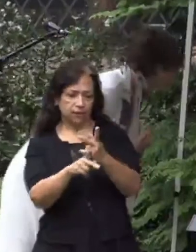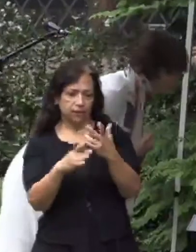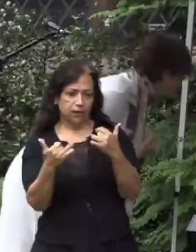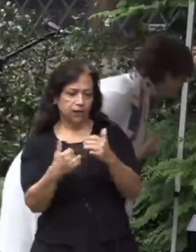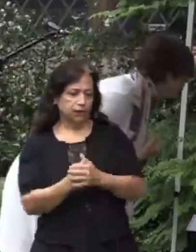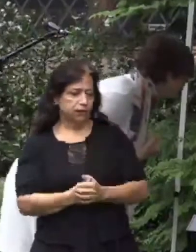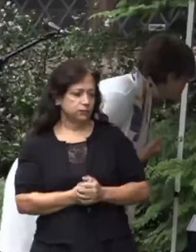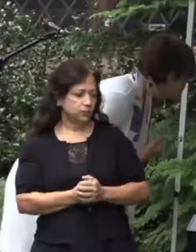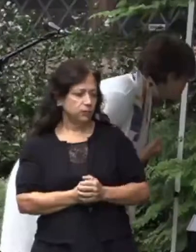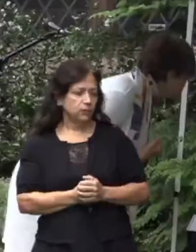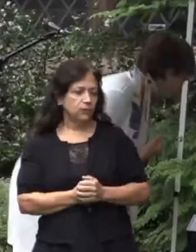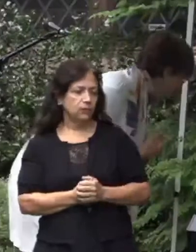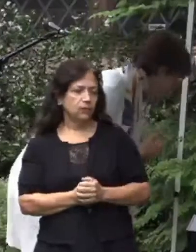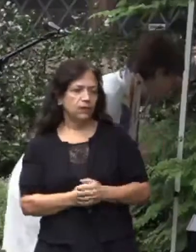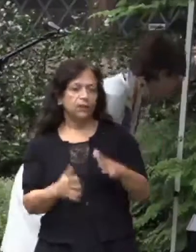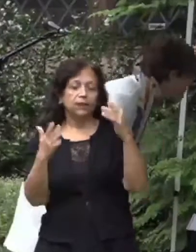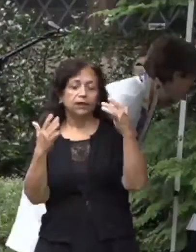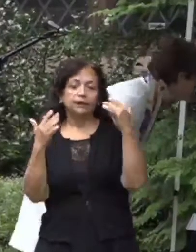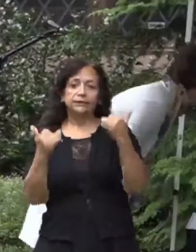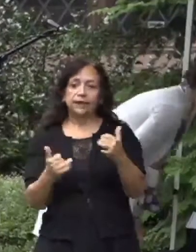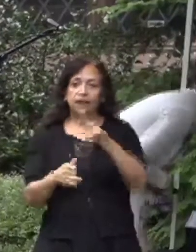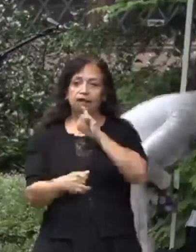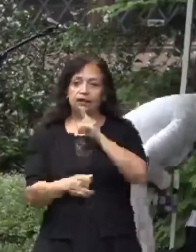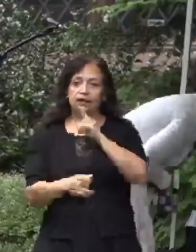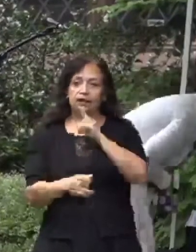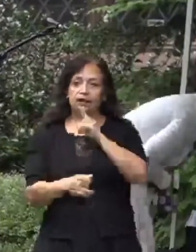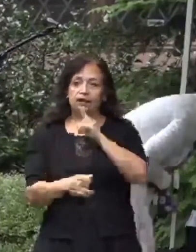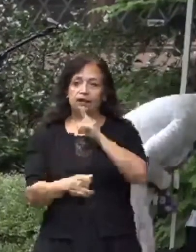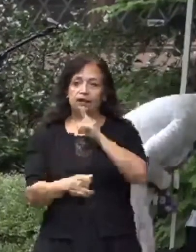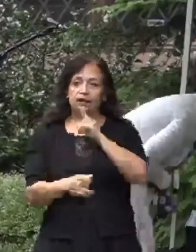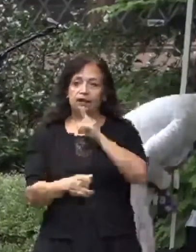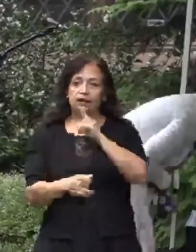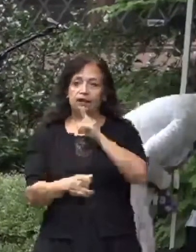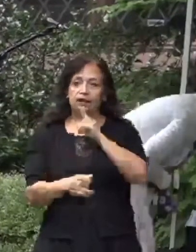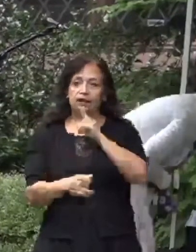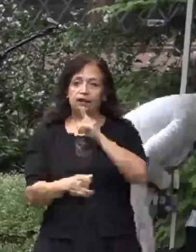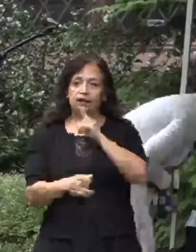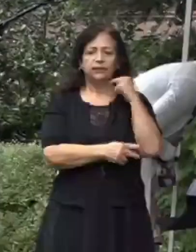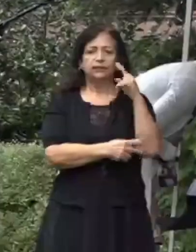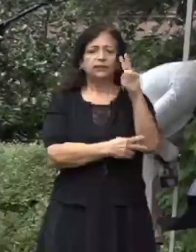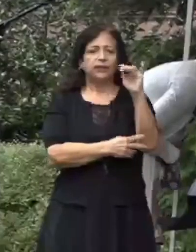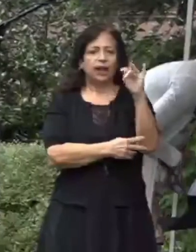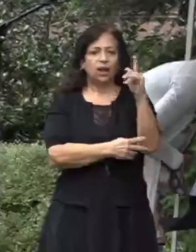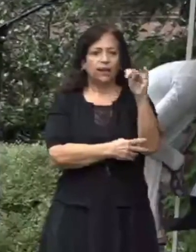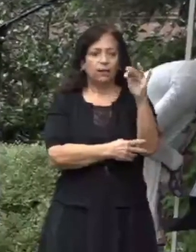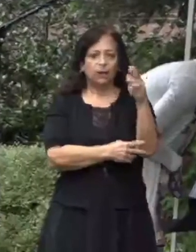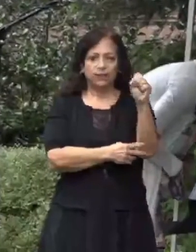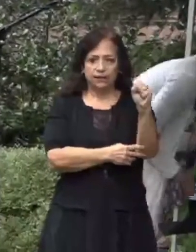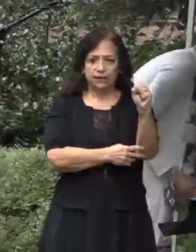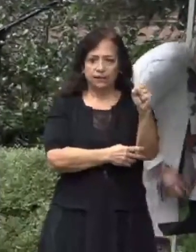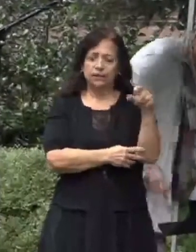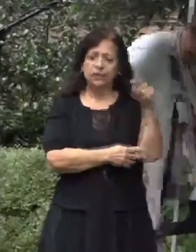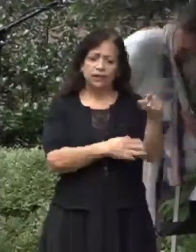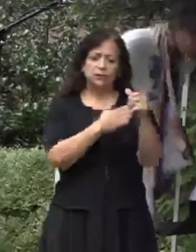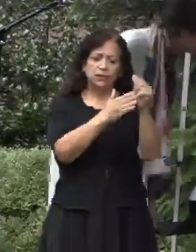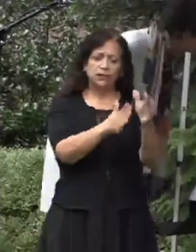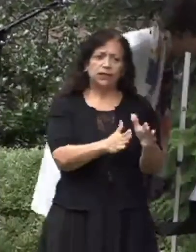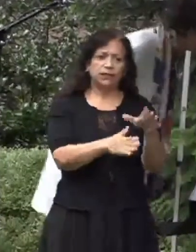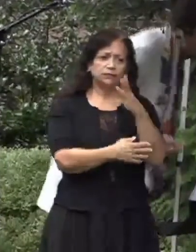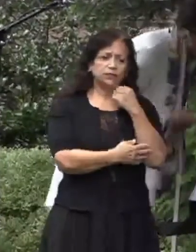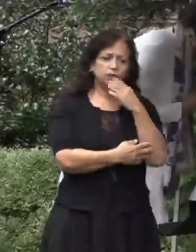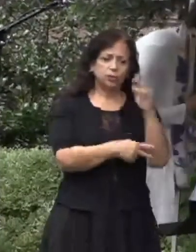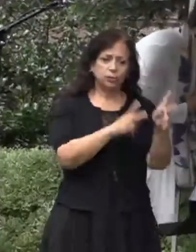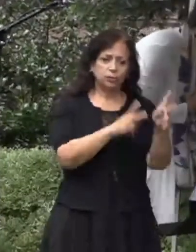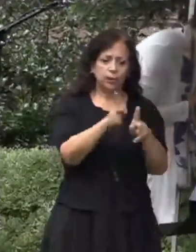today. Now there was a Pharisee named Nicodemus, a leader of the Jews, and he came to Jesus